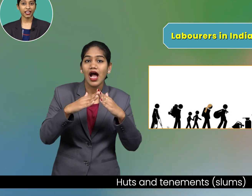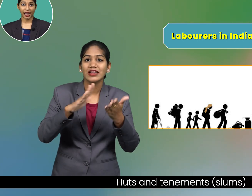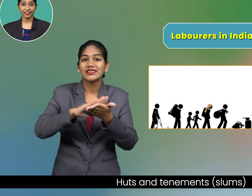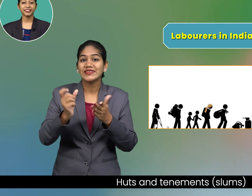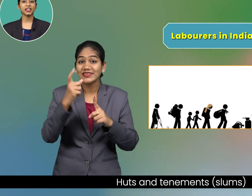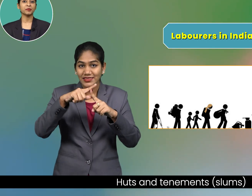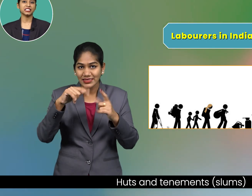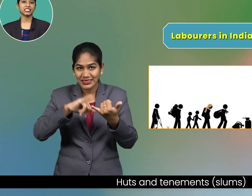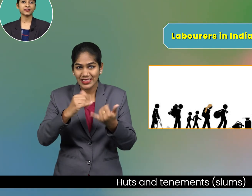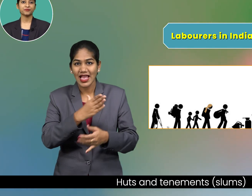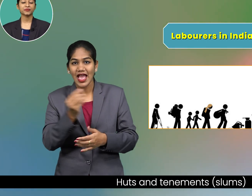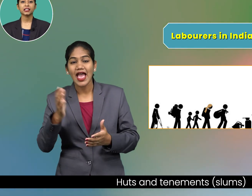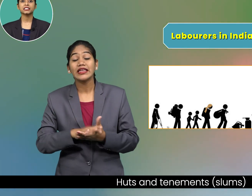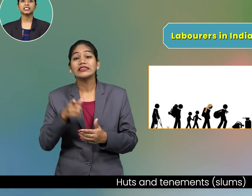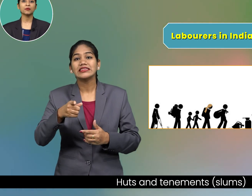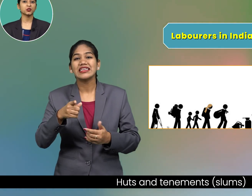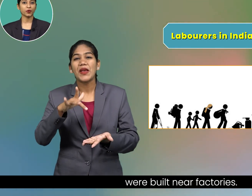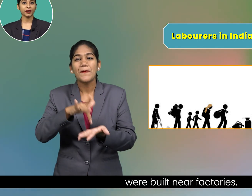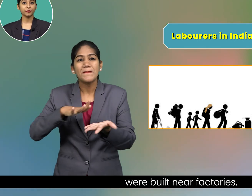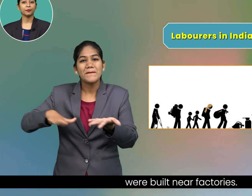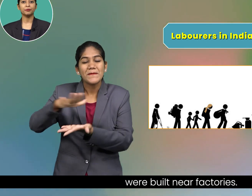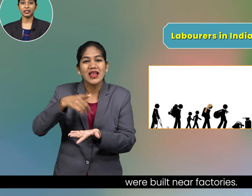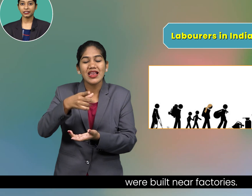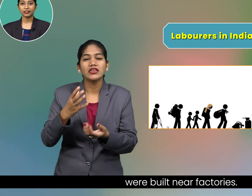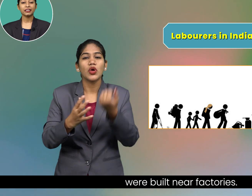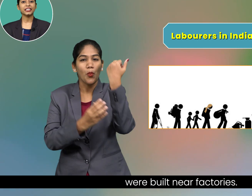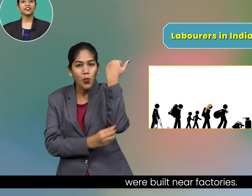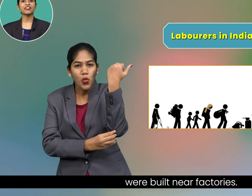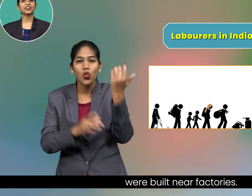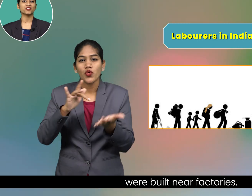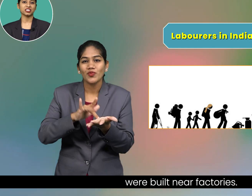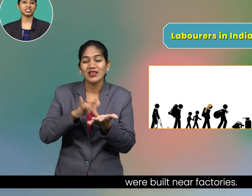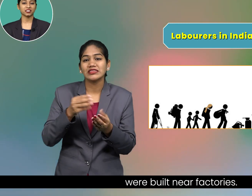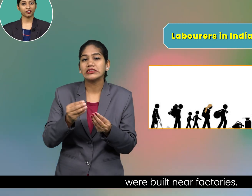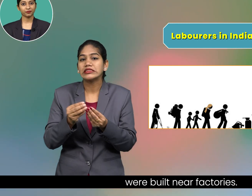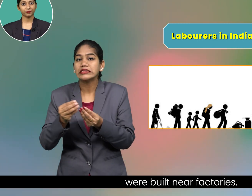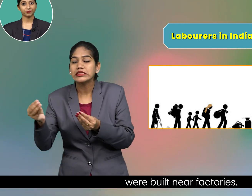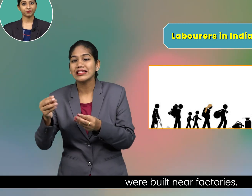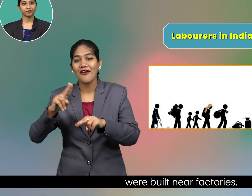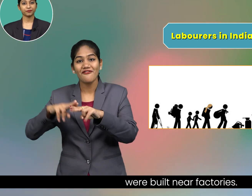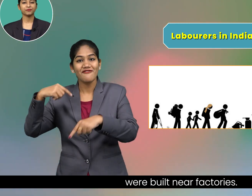Huts and tenements, slums were built near factories.